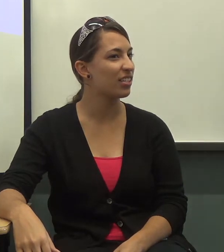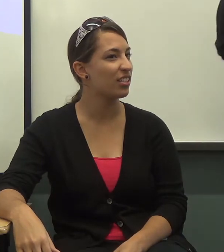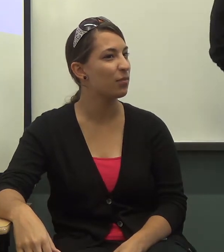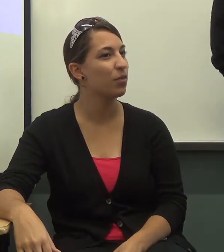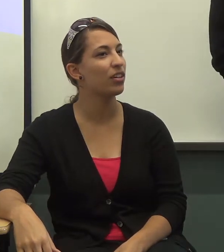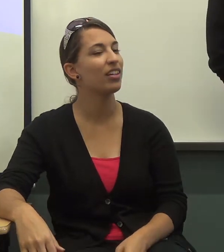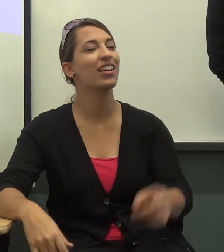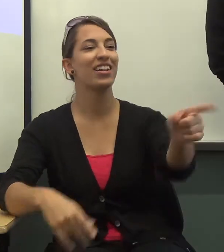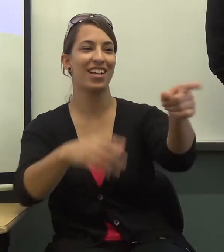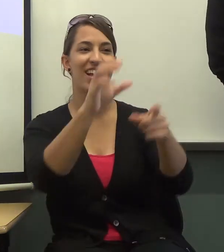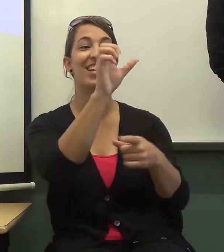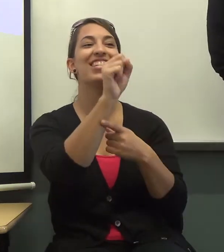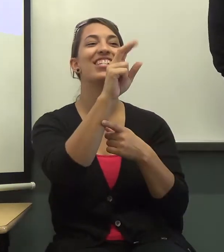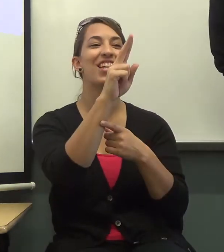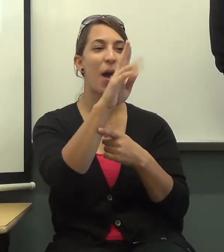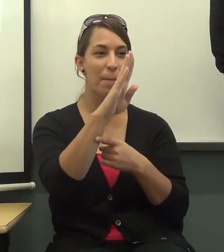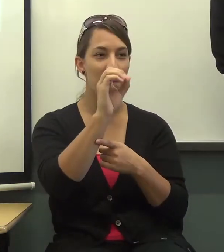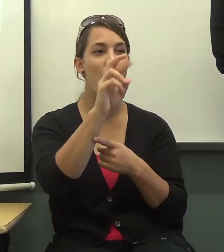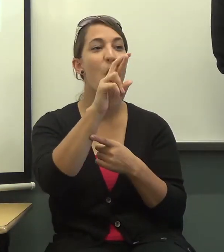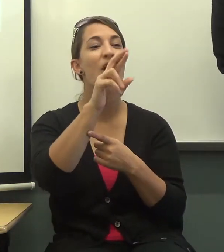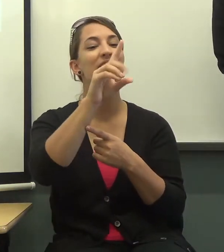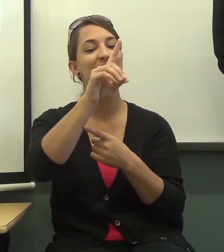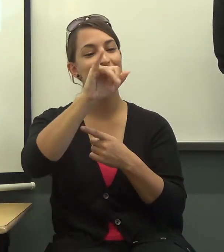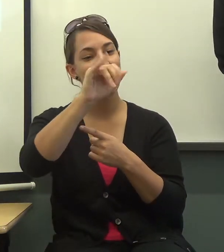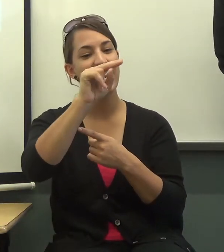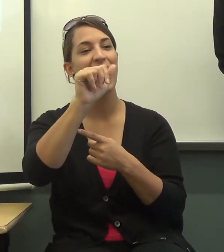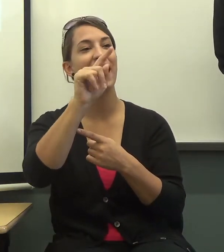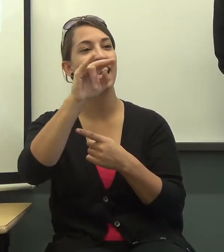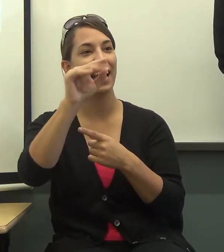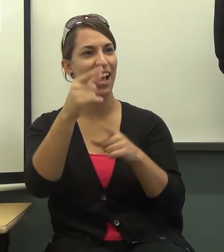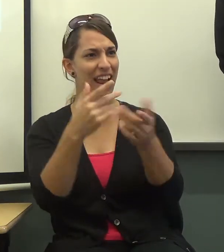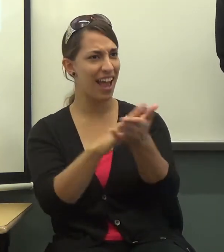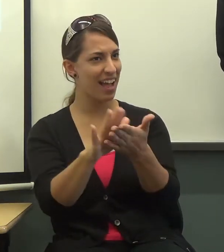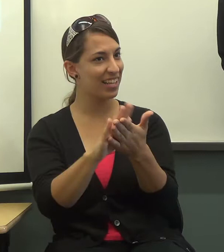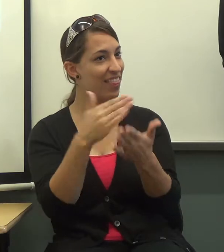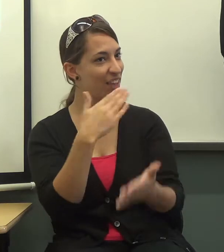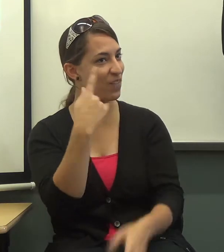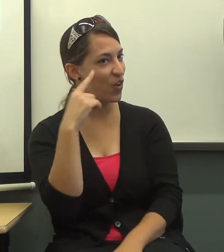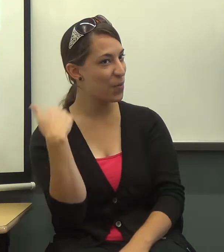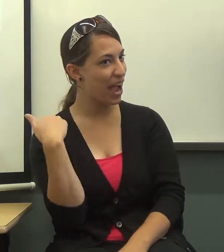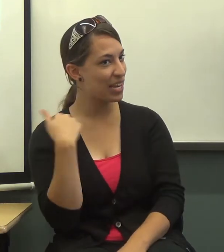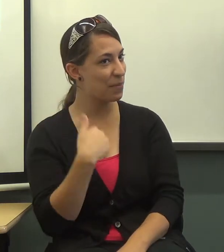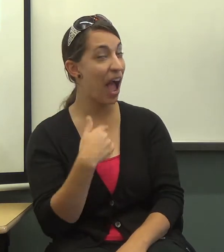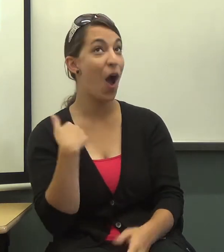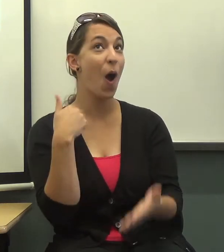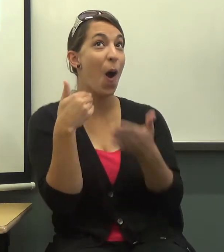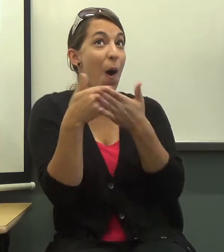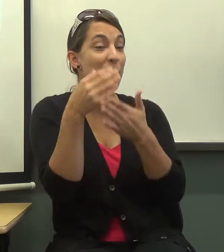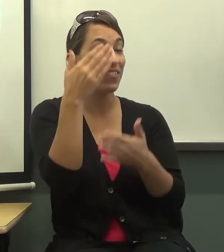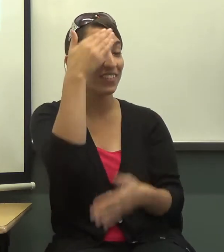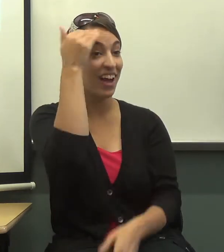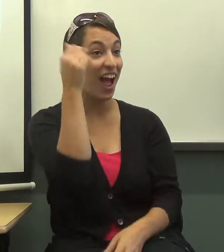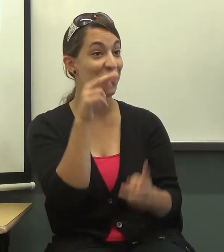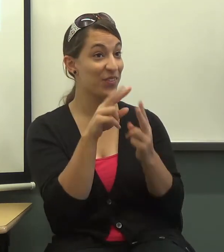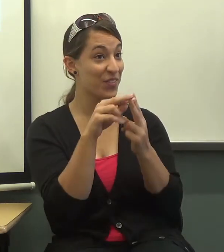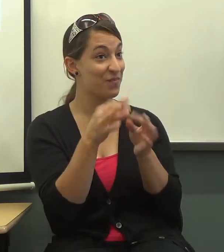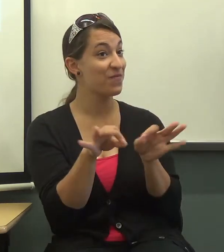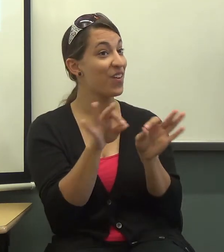Subordinating conjunction. So we had coordinating conjunctions. Nicely done. Thank you for reminding me. I almost forgot these important things.